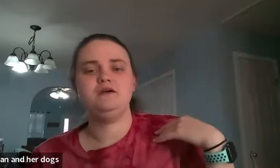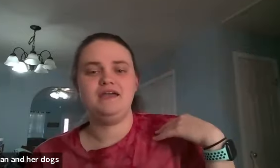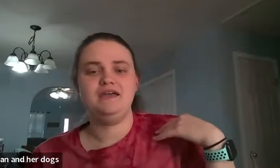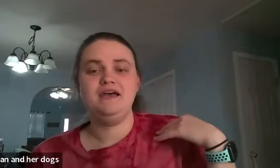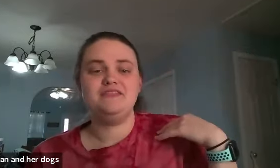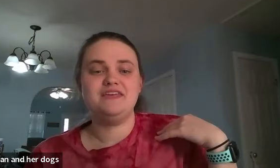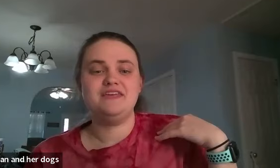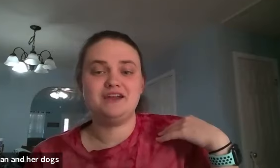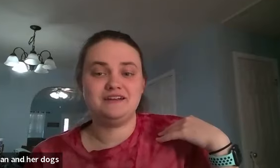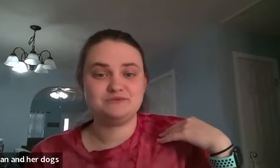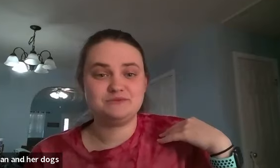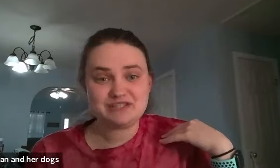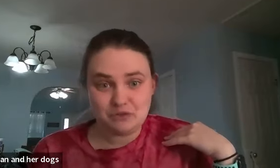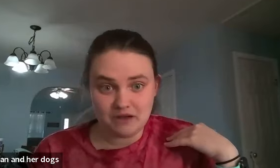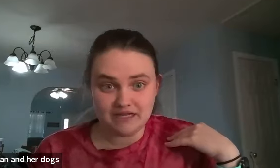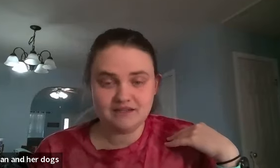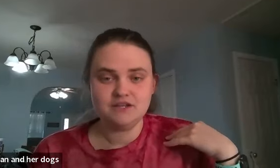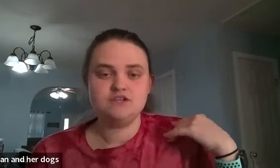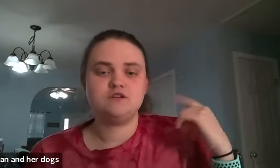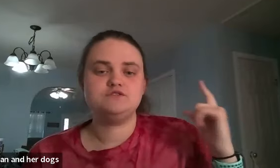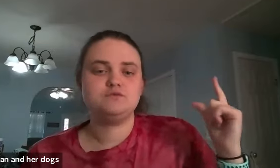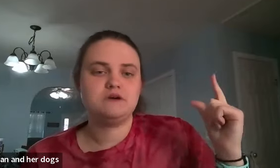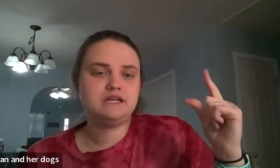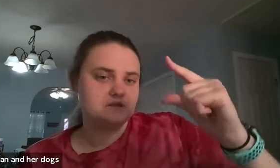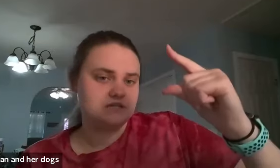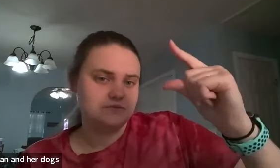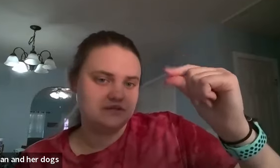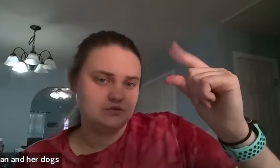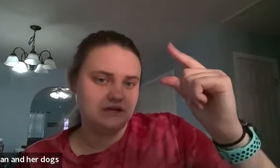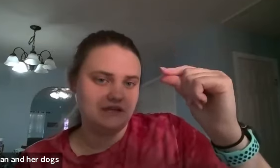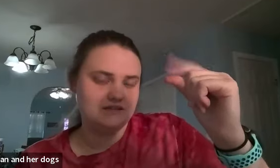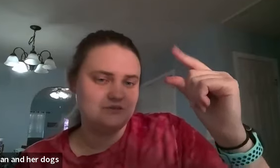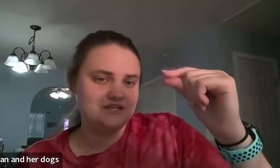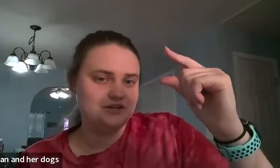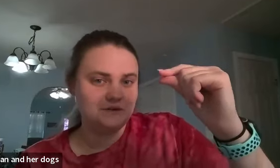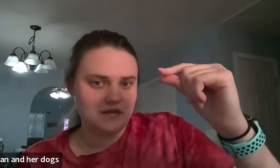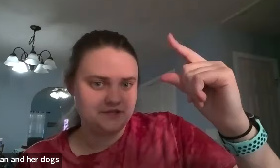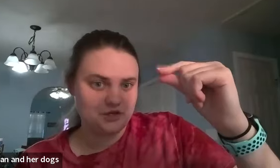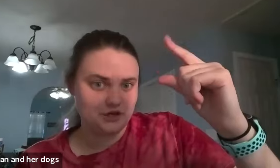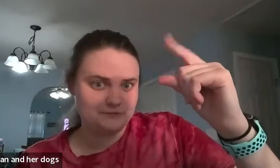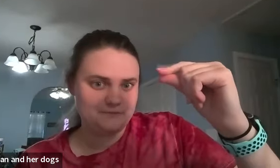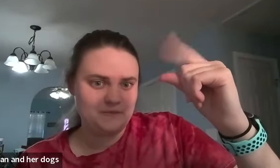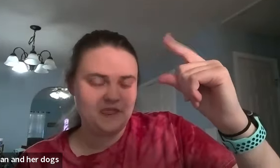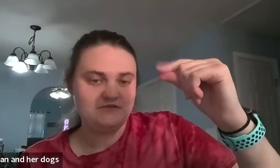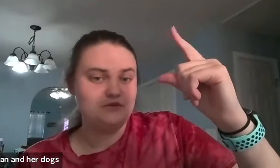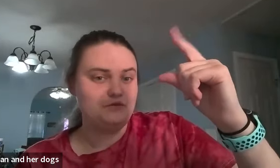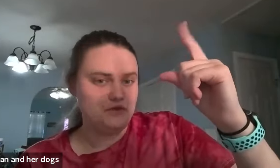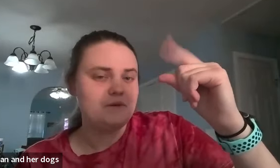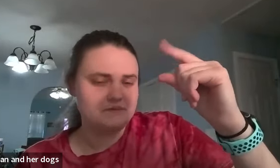Okay. Then our next one is 20. So 20 is going to be 20. It's almost like you're doing baby shark. If you know what baby